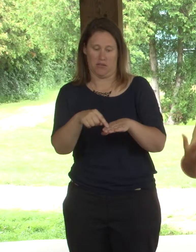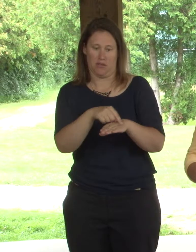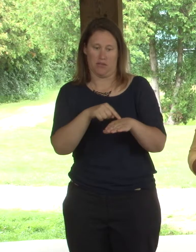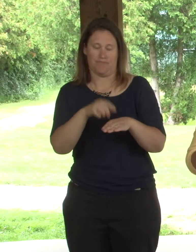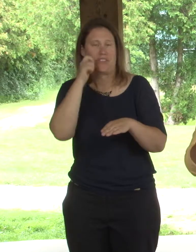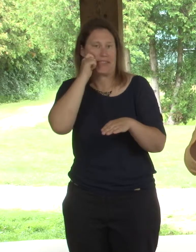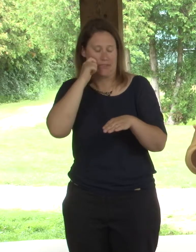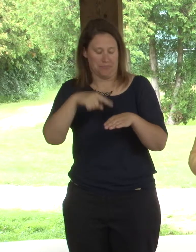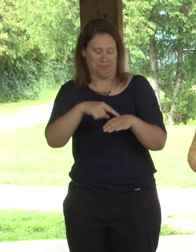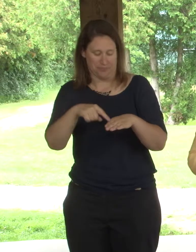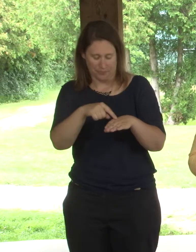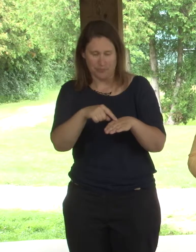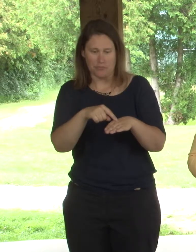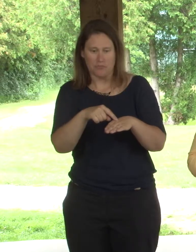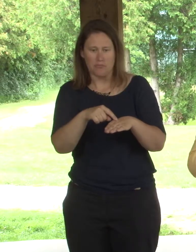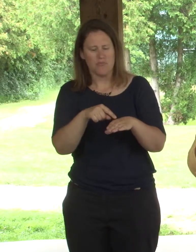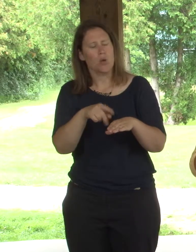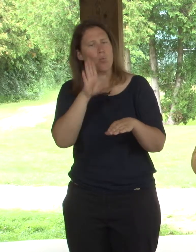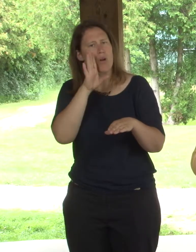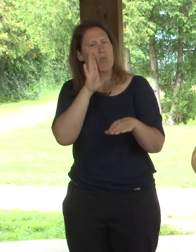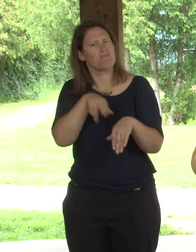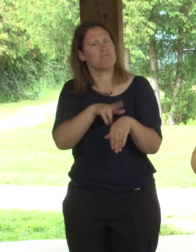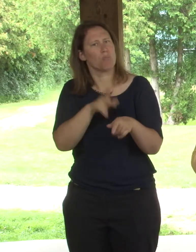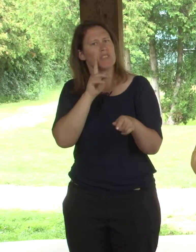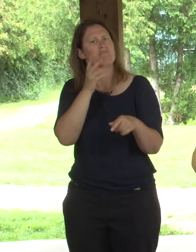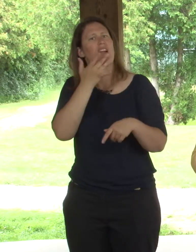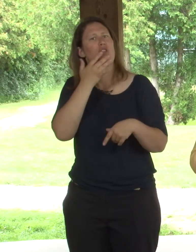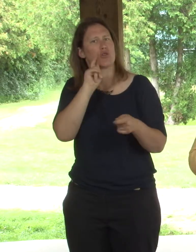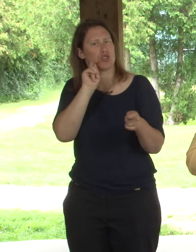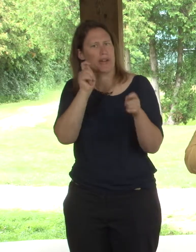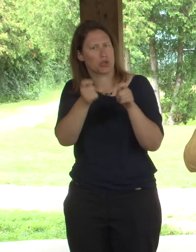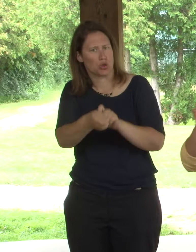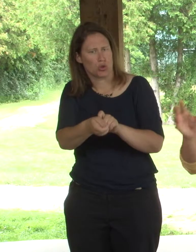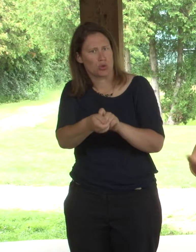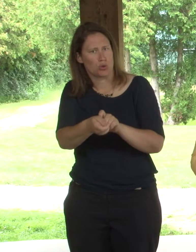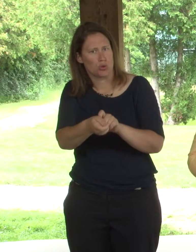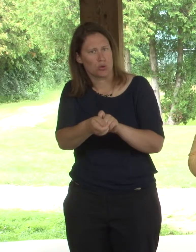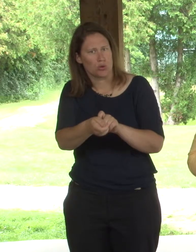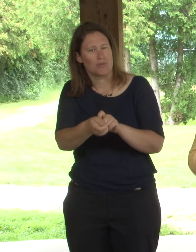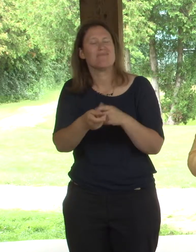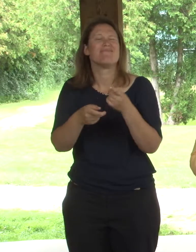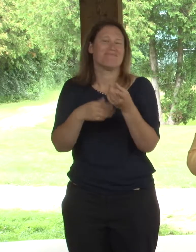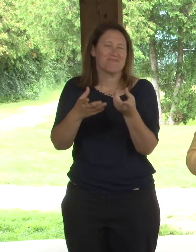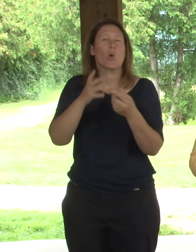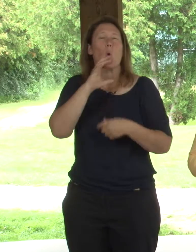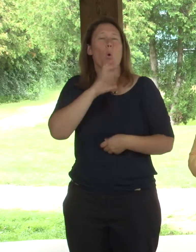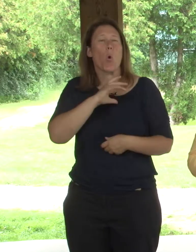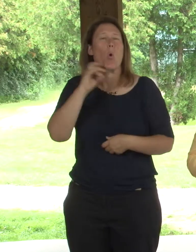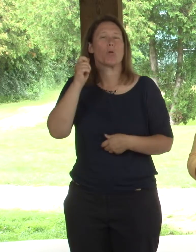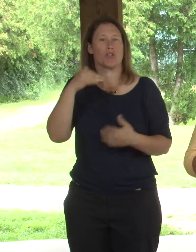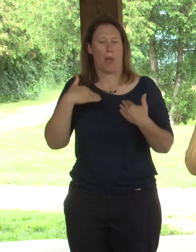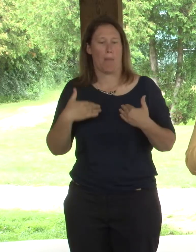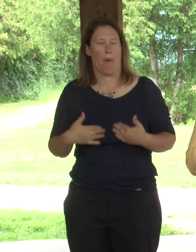lot of times as people go down that aging journey, they will notice different things happening within the circulatory system of our